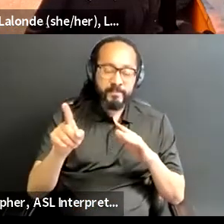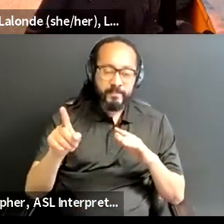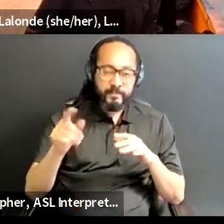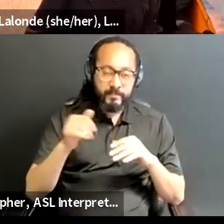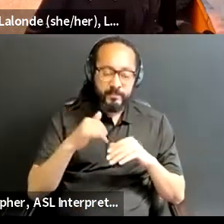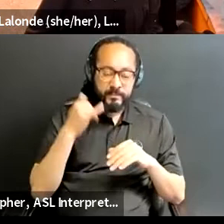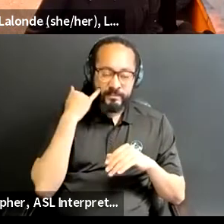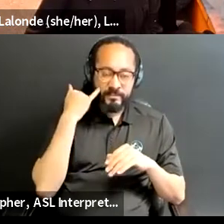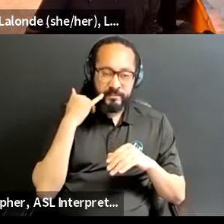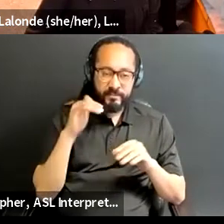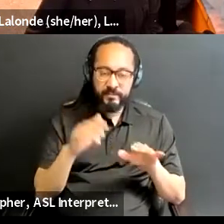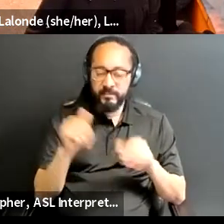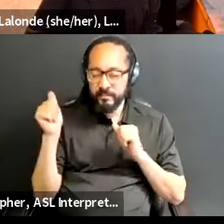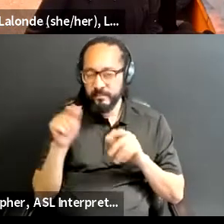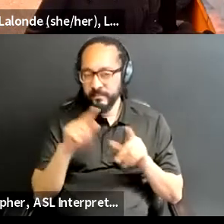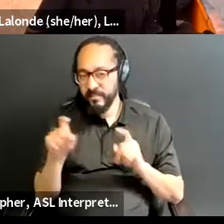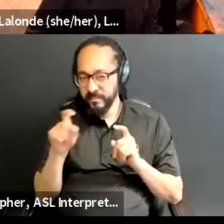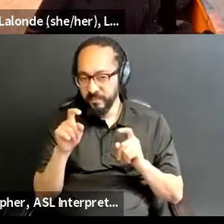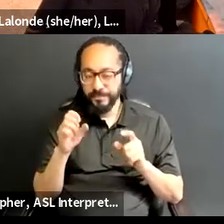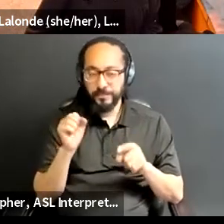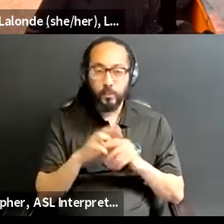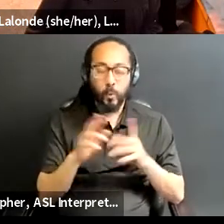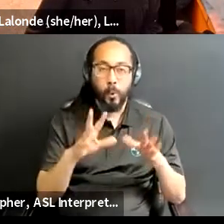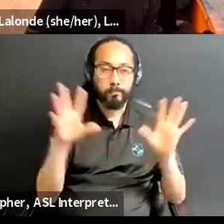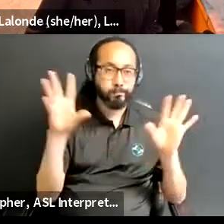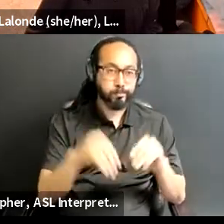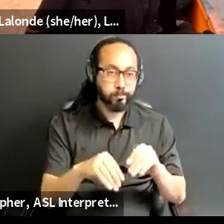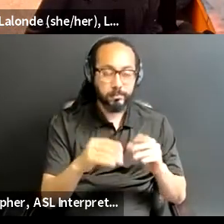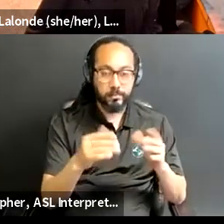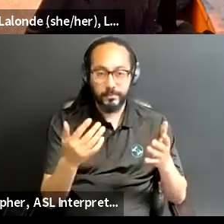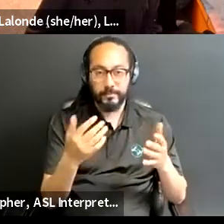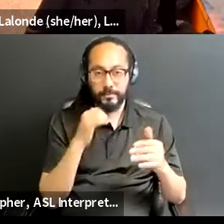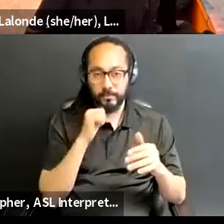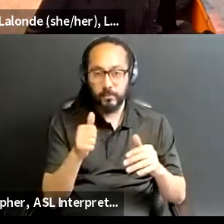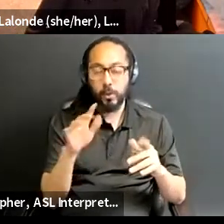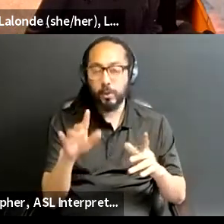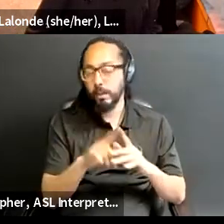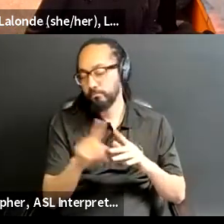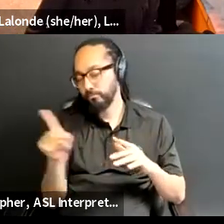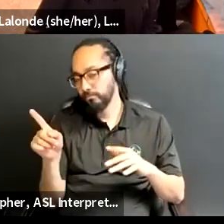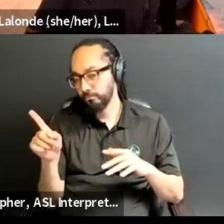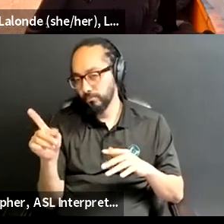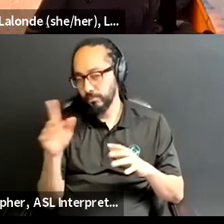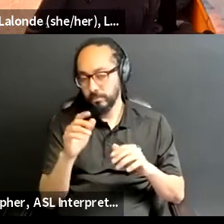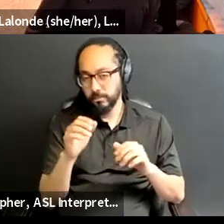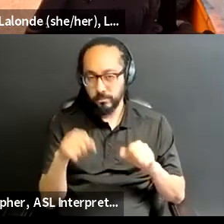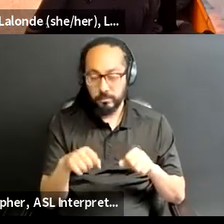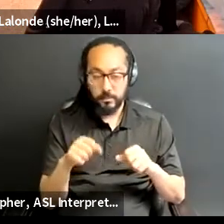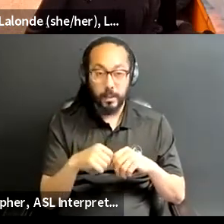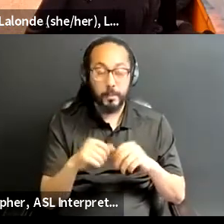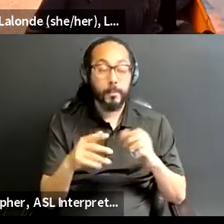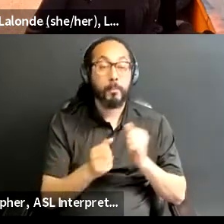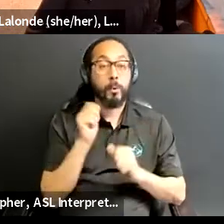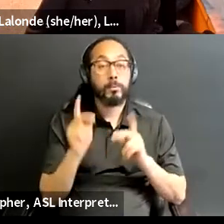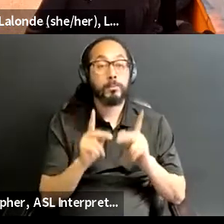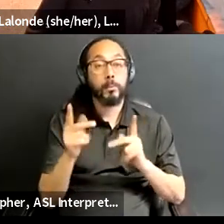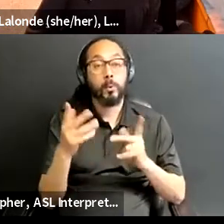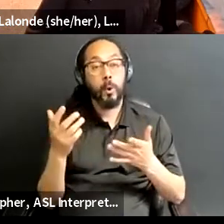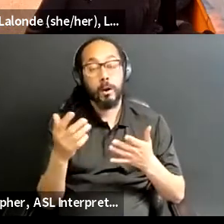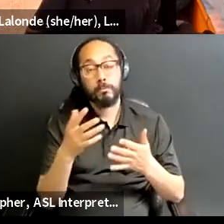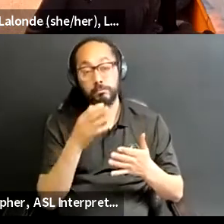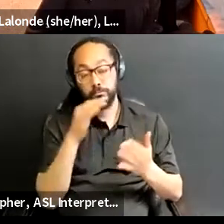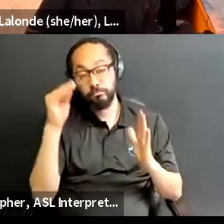survey if you choose to do that rather than, say, closing your browser window. Often people who are completing a survey like to have a link like that to